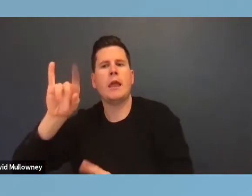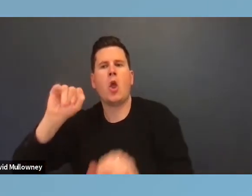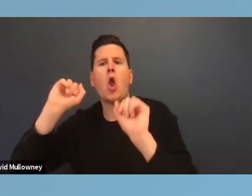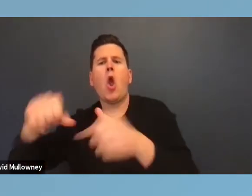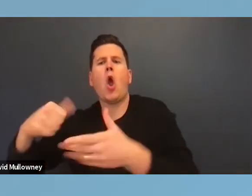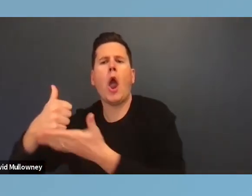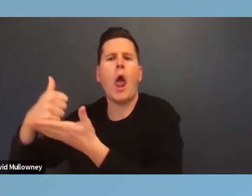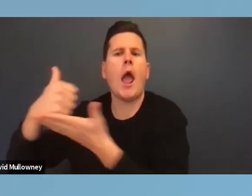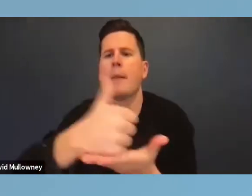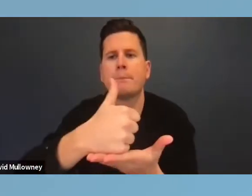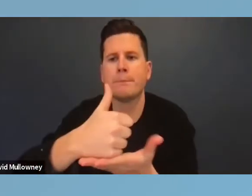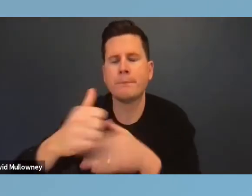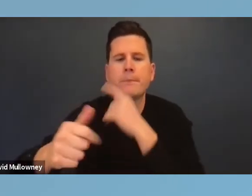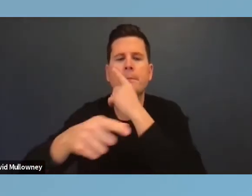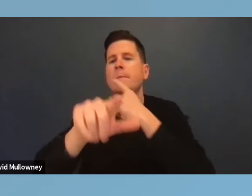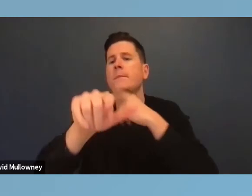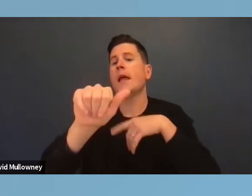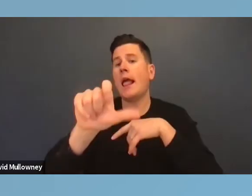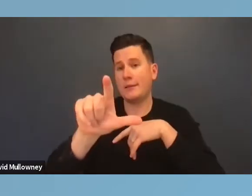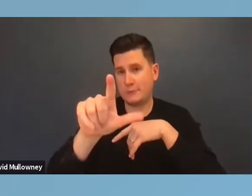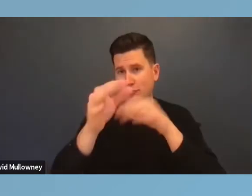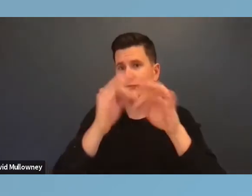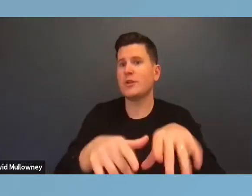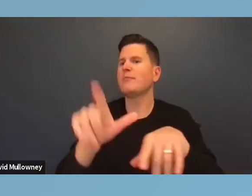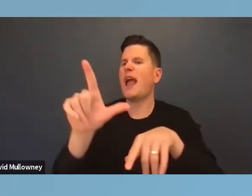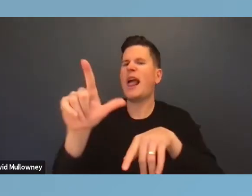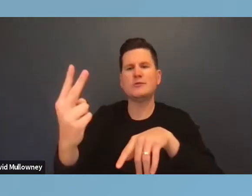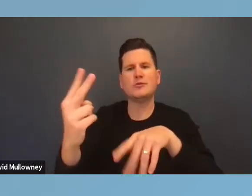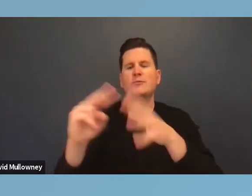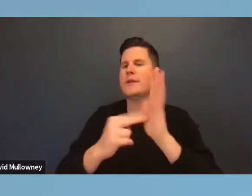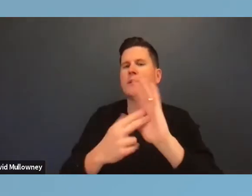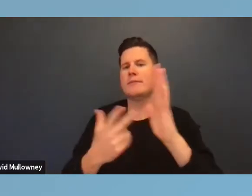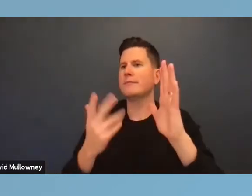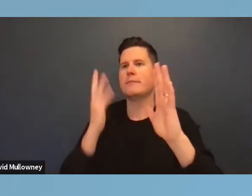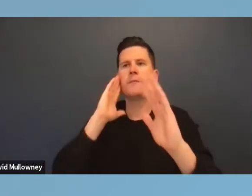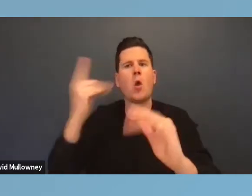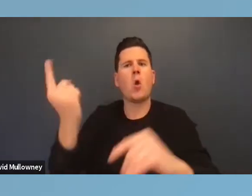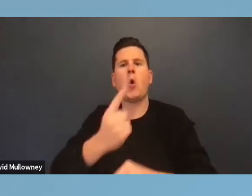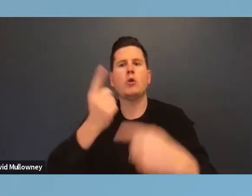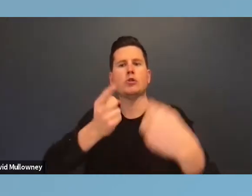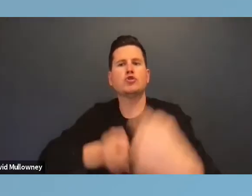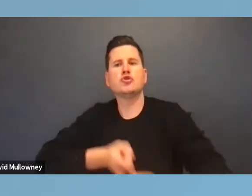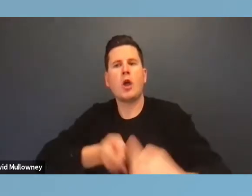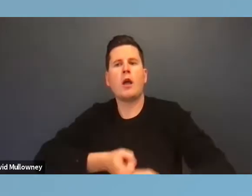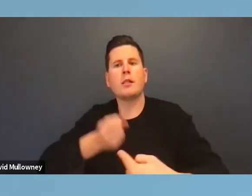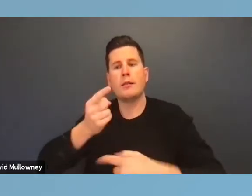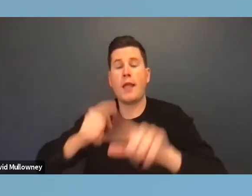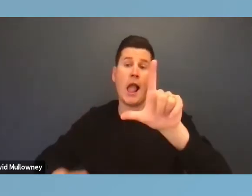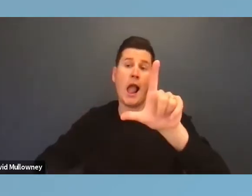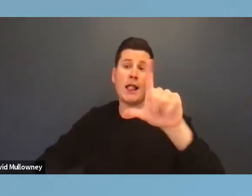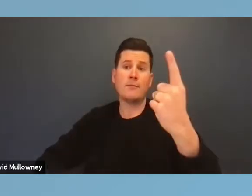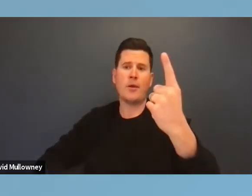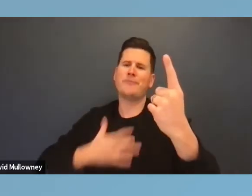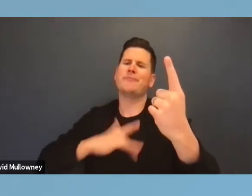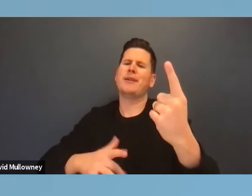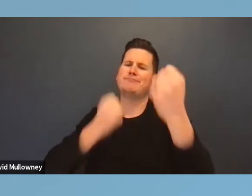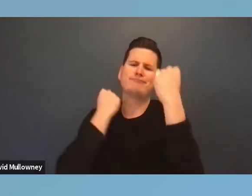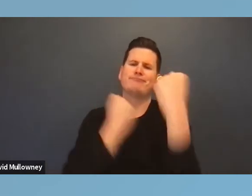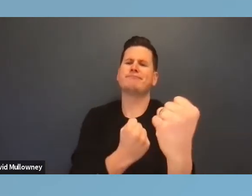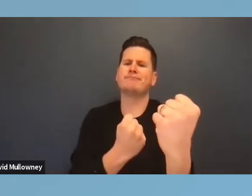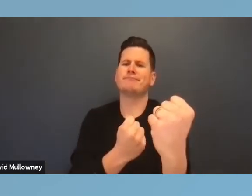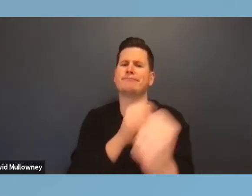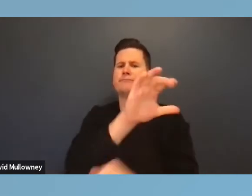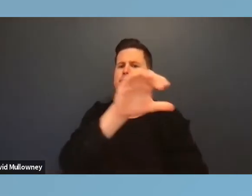there may be situations where a CDI can help. As an ASL interpreter, a hearing